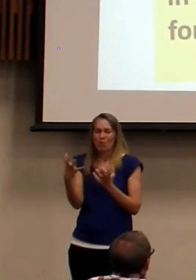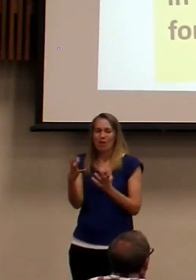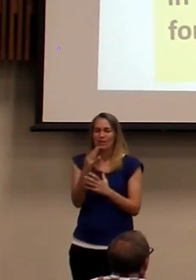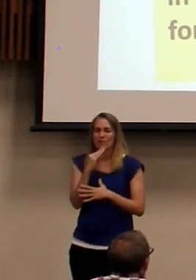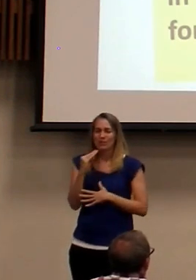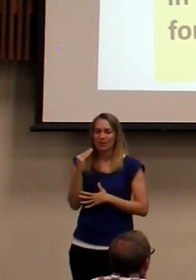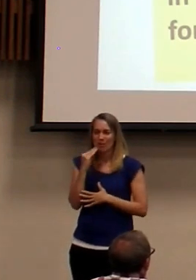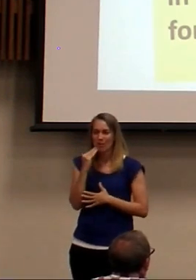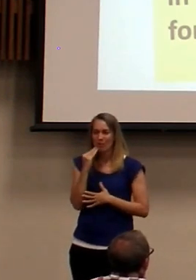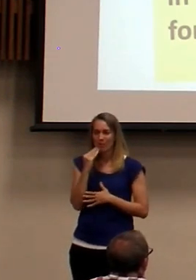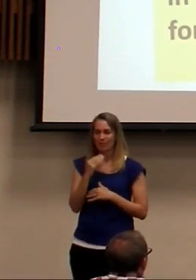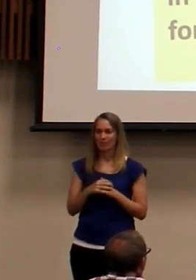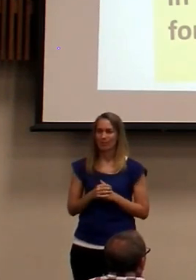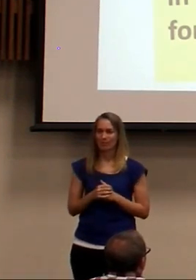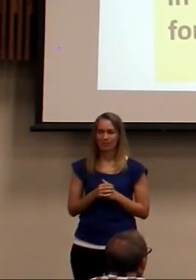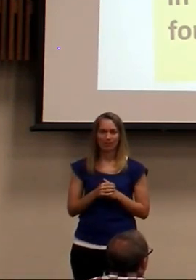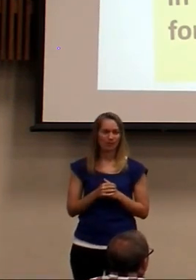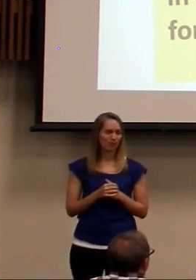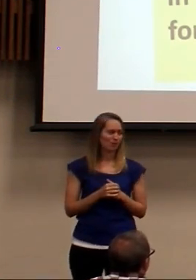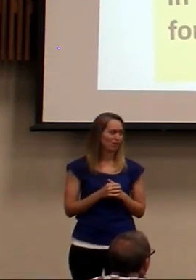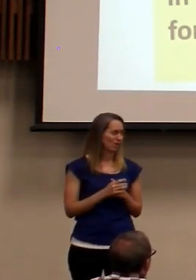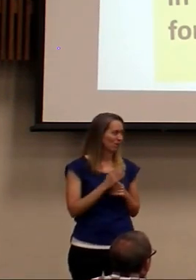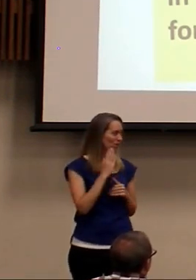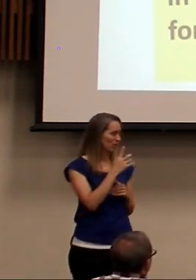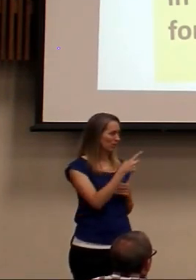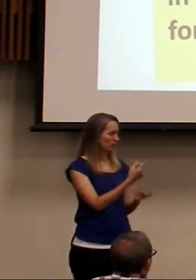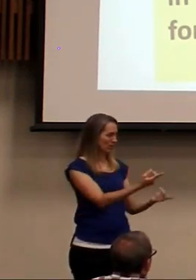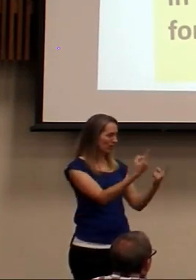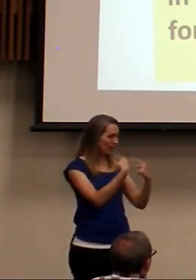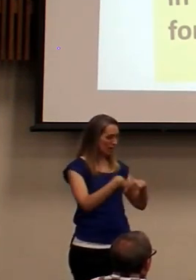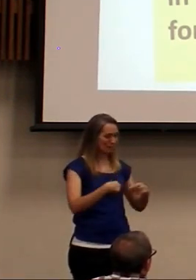Isn't that the way you feel? Corey, wouldn't you come do anything?